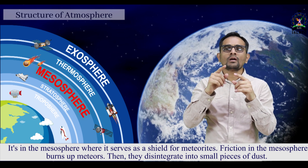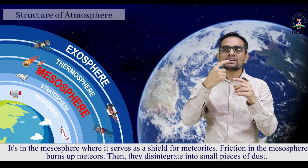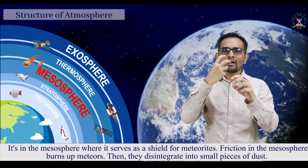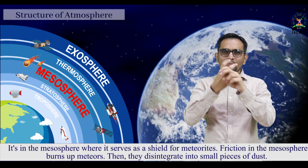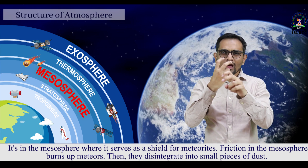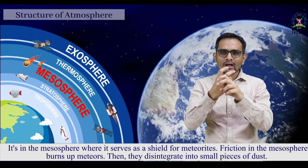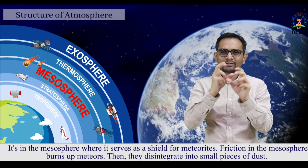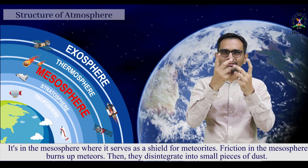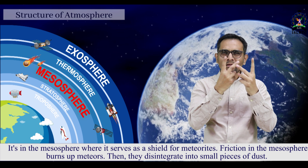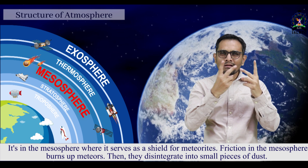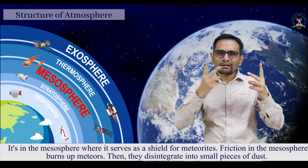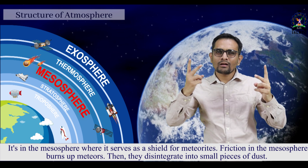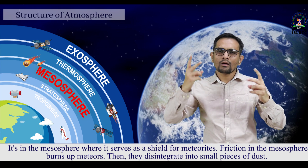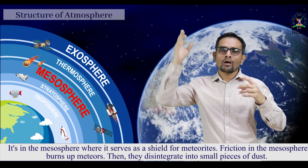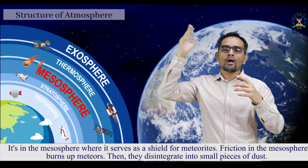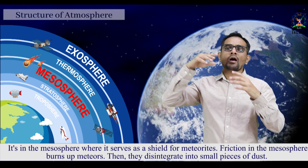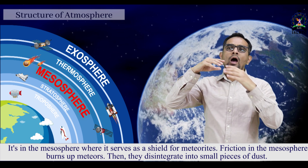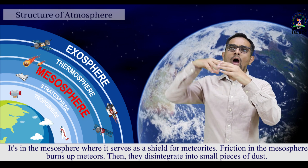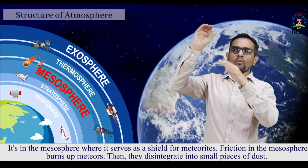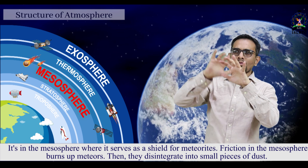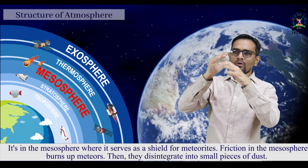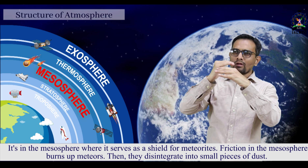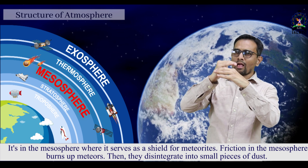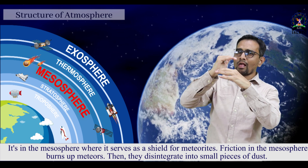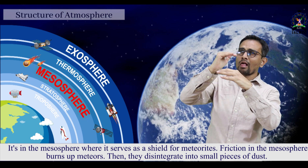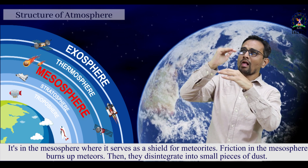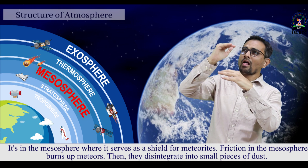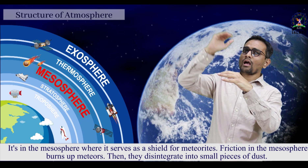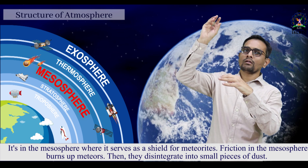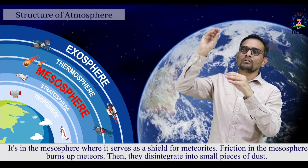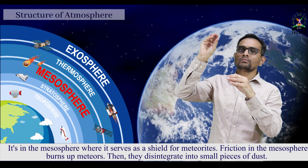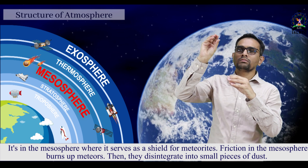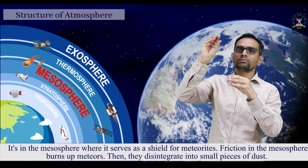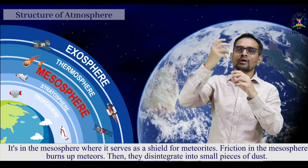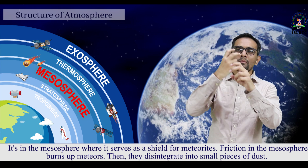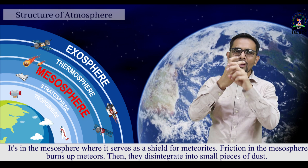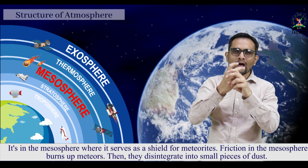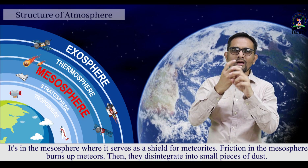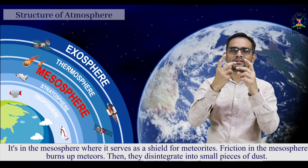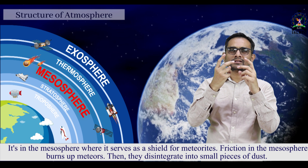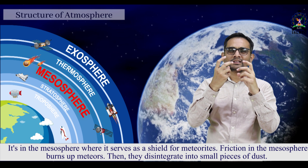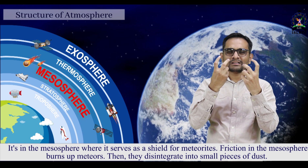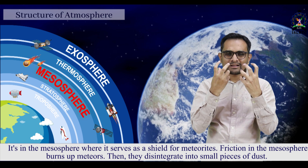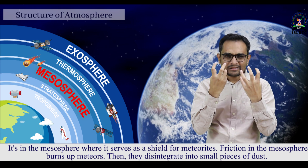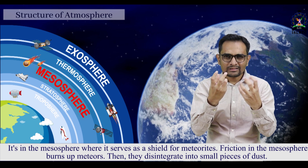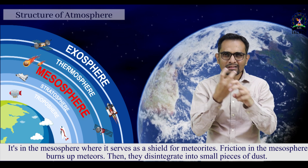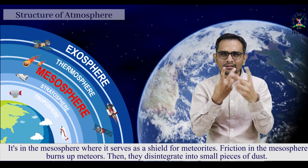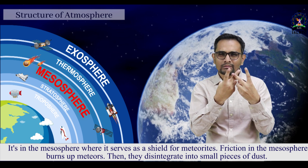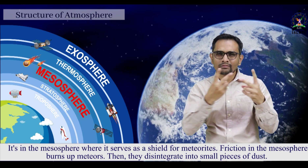It is mesosphere where it serves as a shield for meteoroids. Frictions in the mesosphere